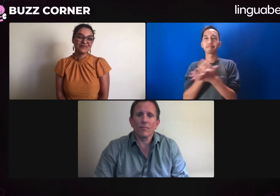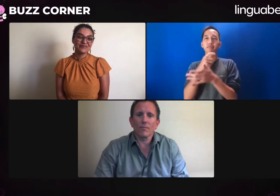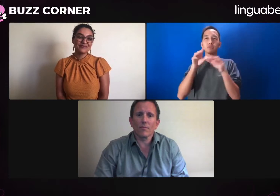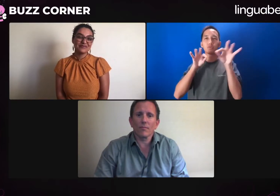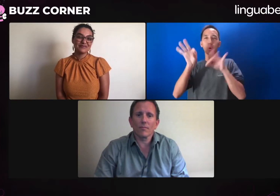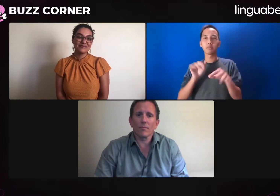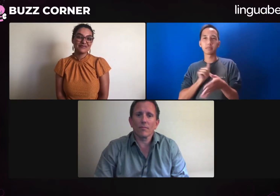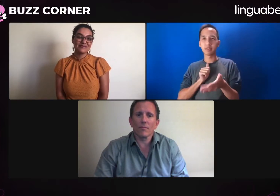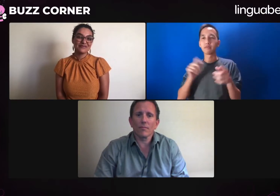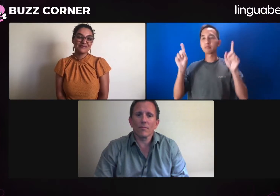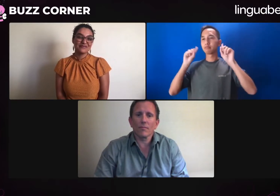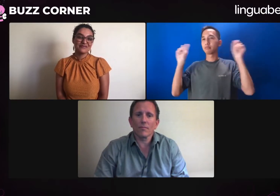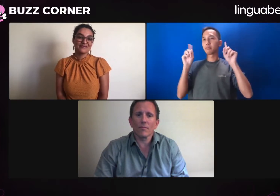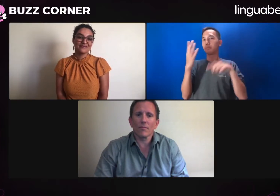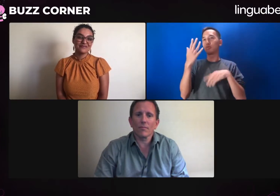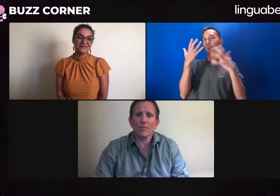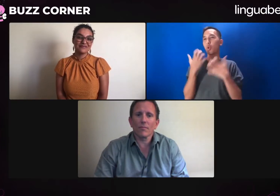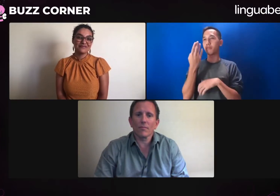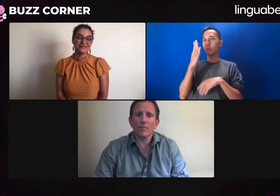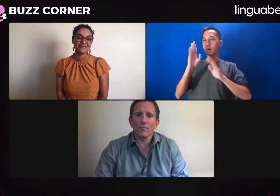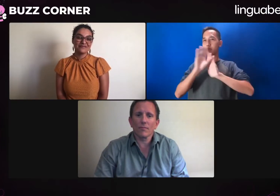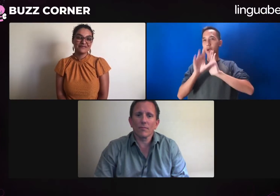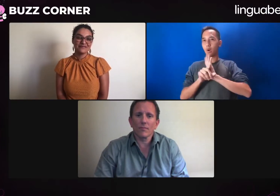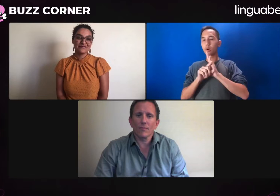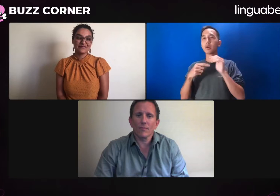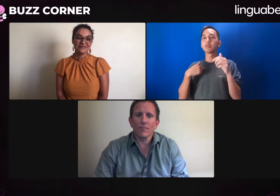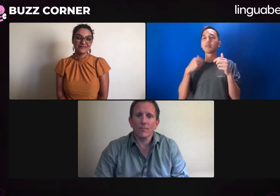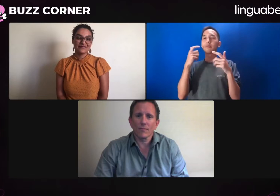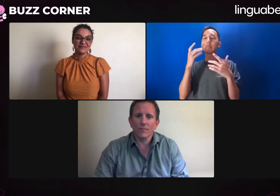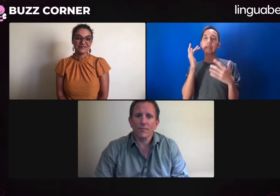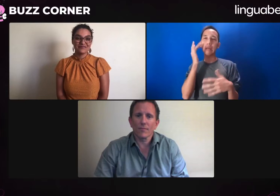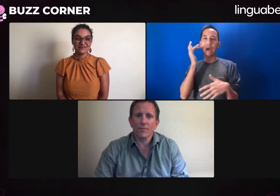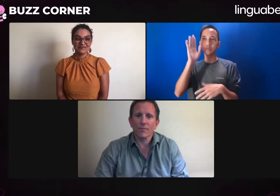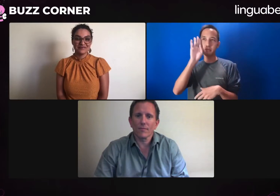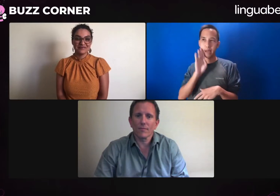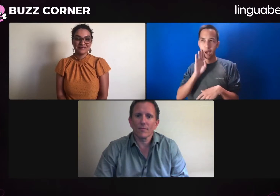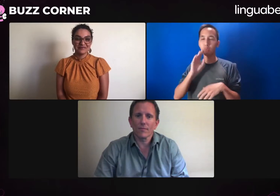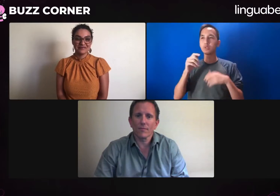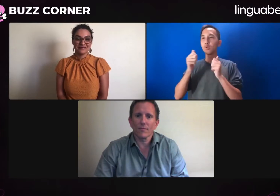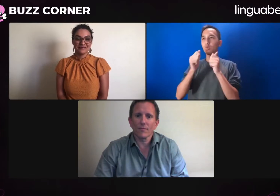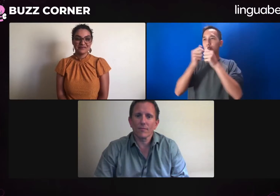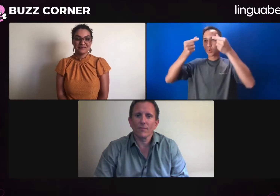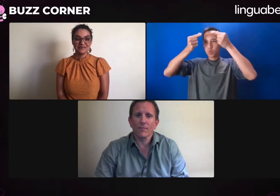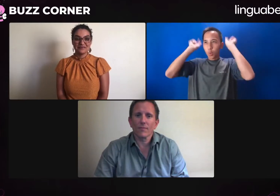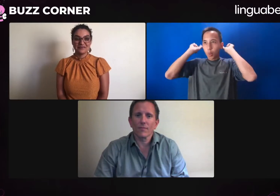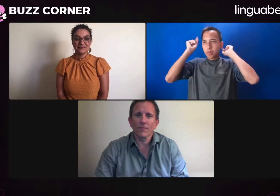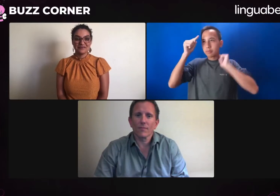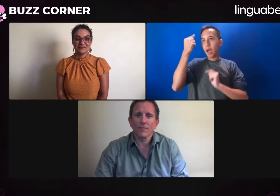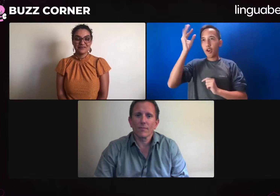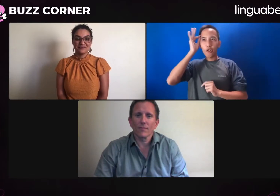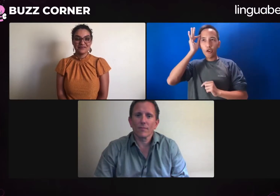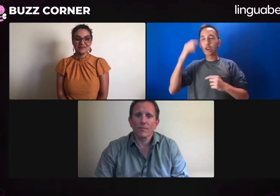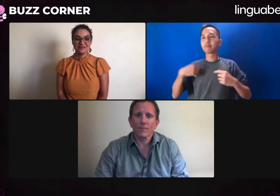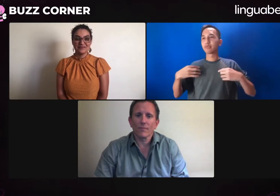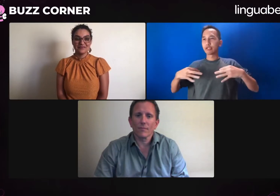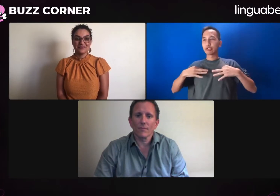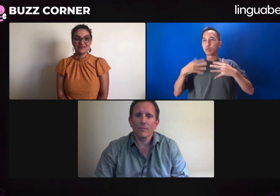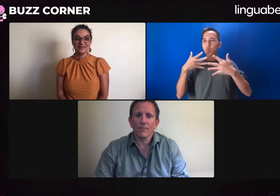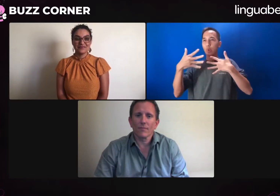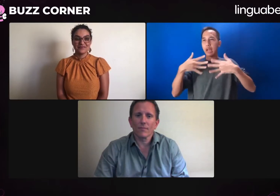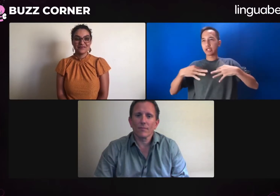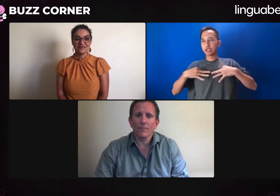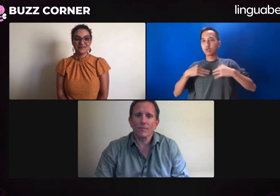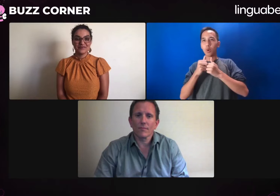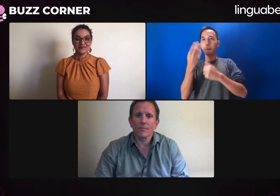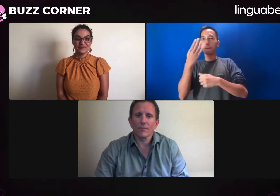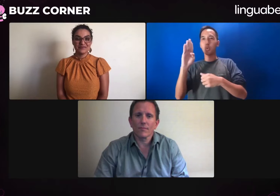Rom, and I just want to describe myself. I have a dark blue background. I'm light brown skin with short